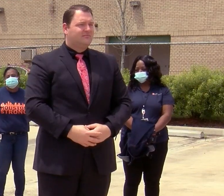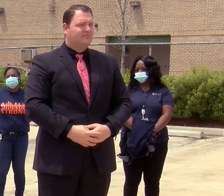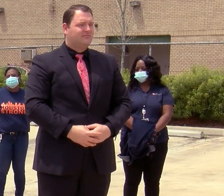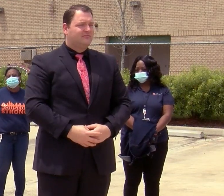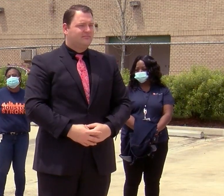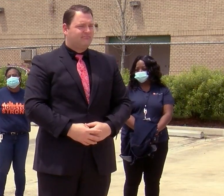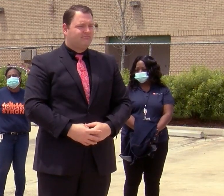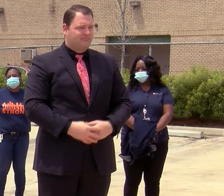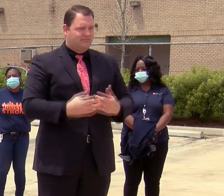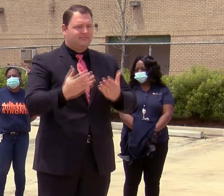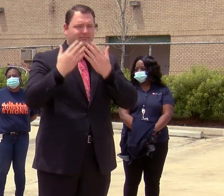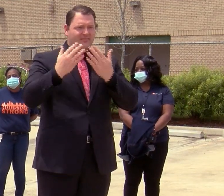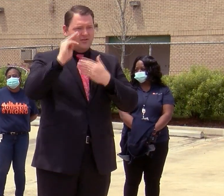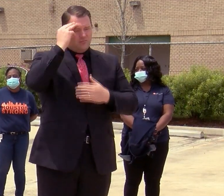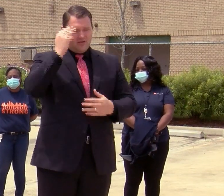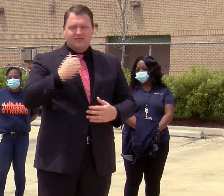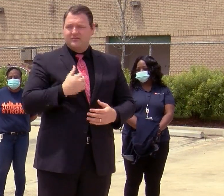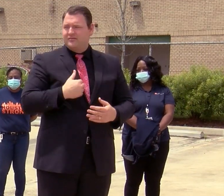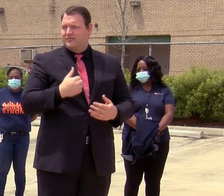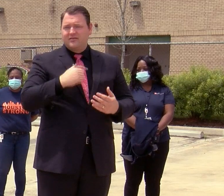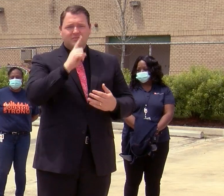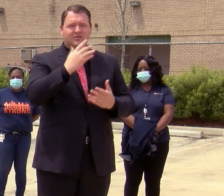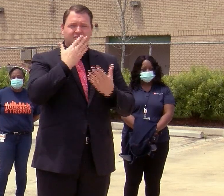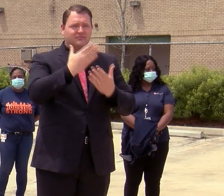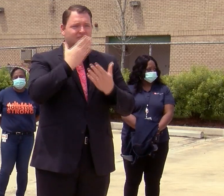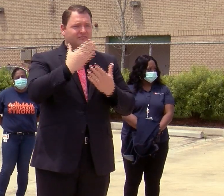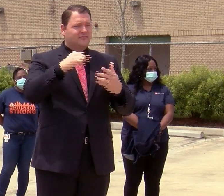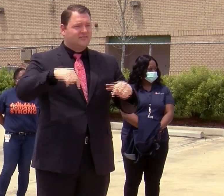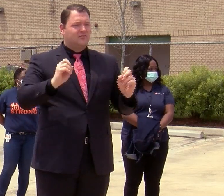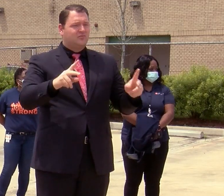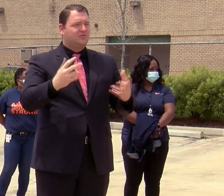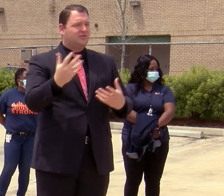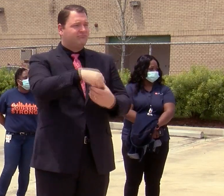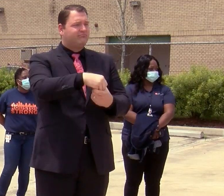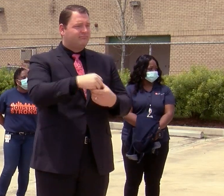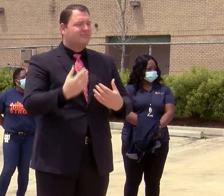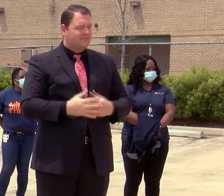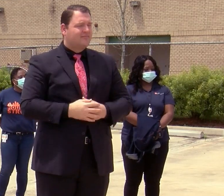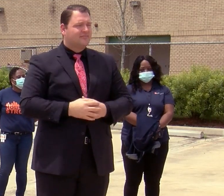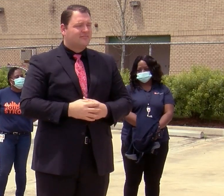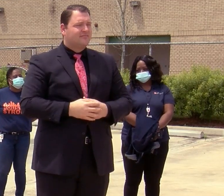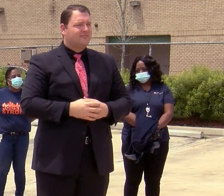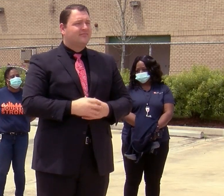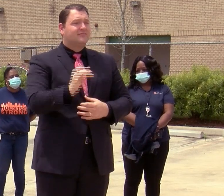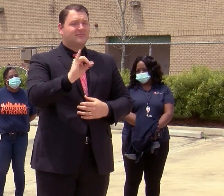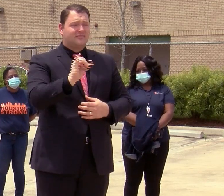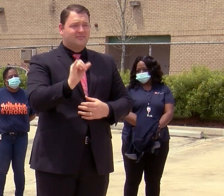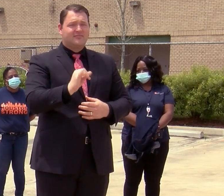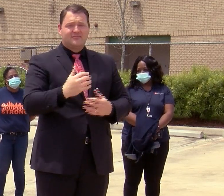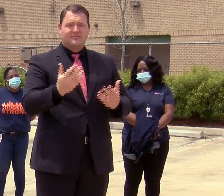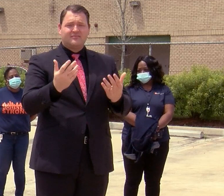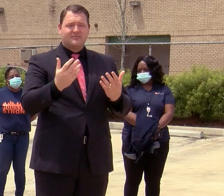Thank you very much, Mayor. I greatly appreciate this opportunity and want to especially thank you because we